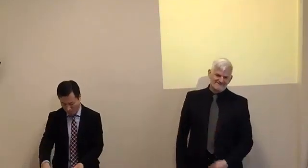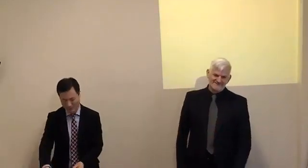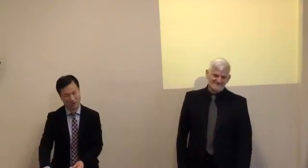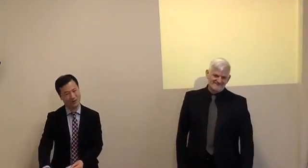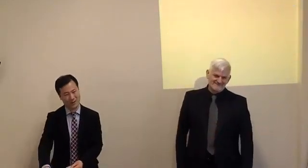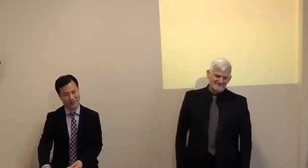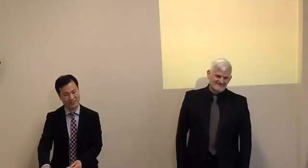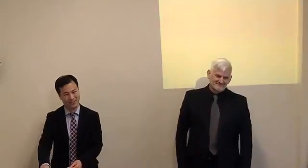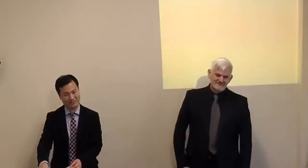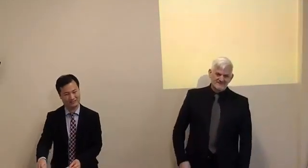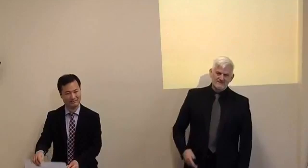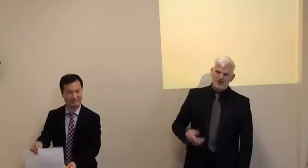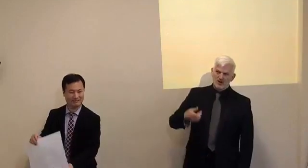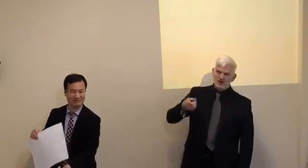me or not.